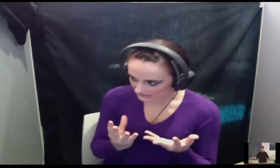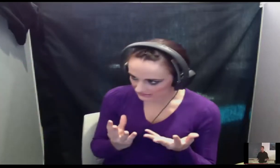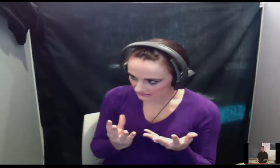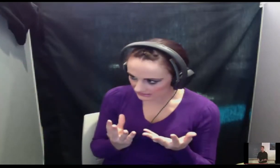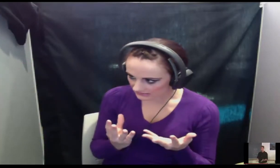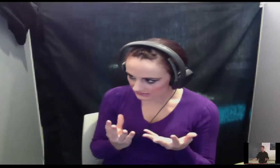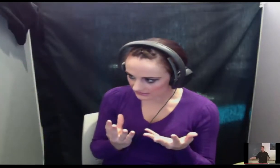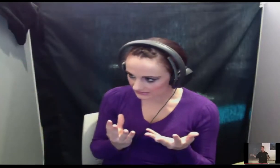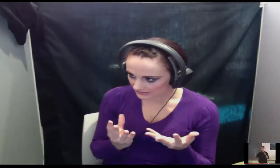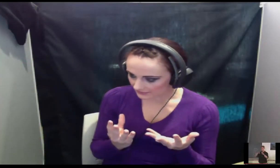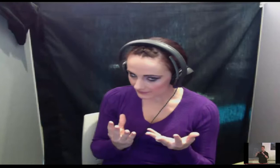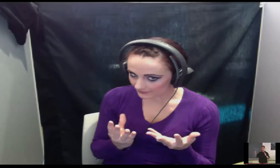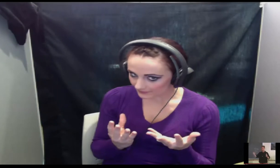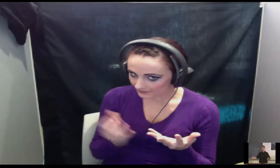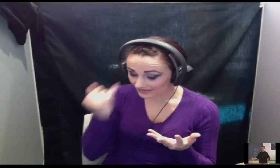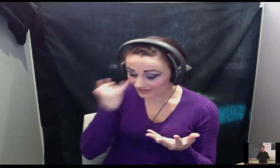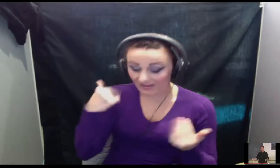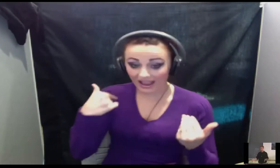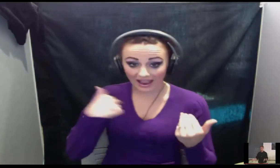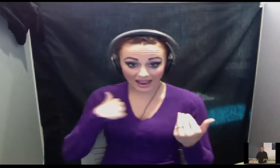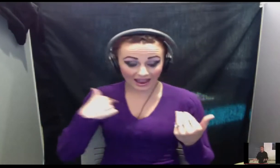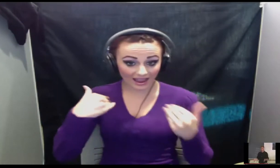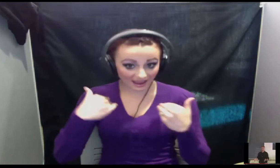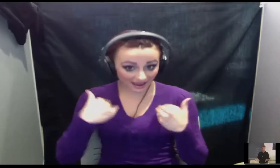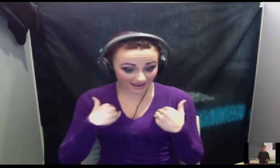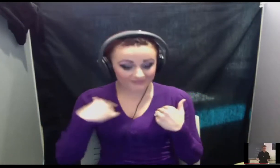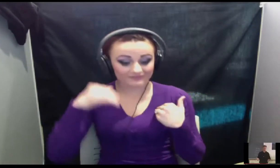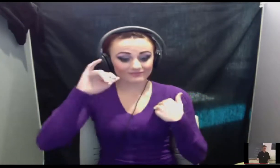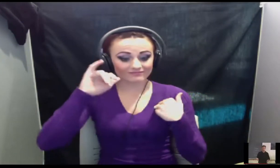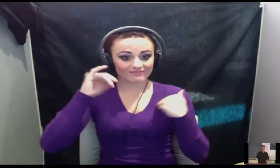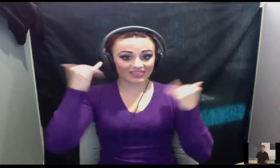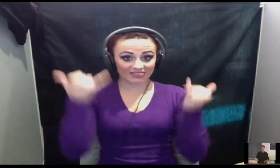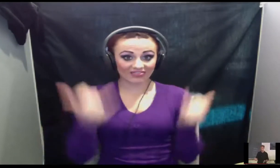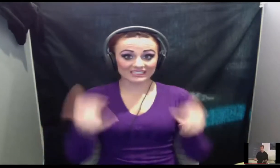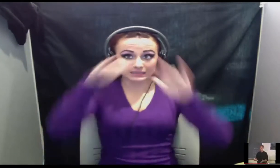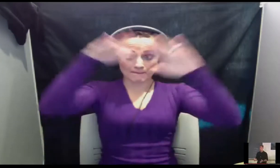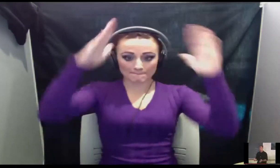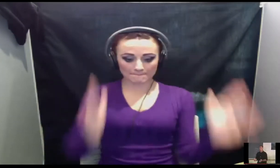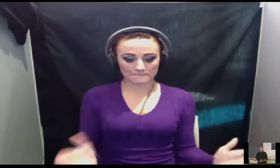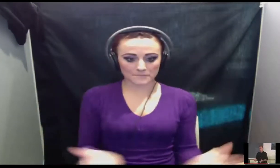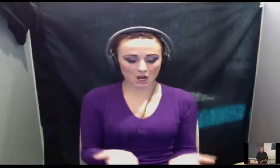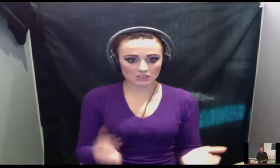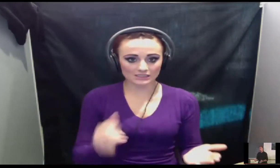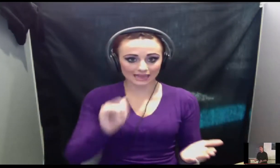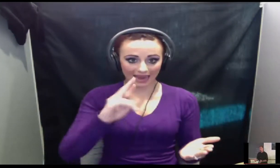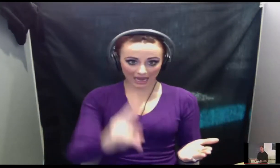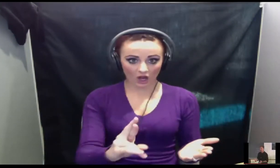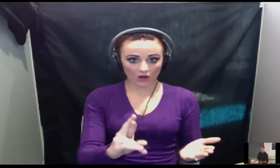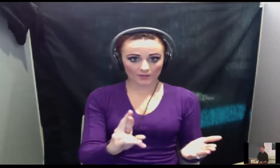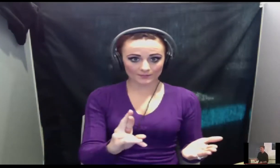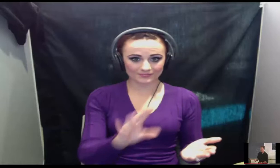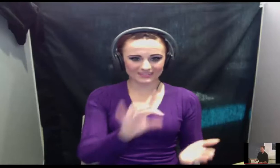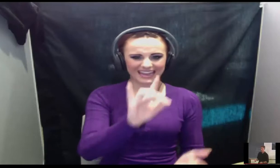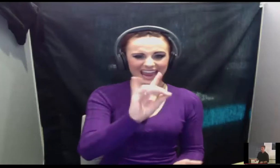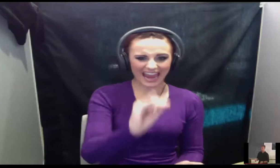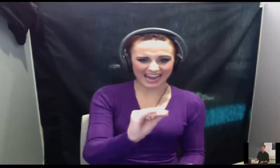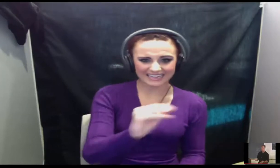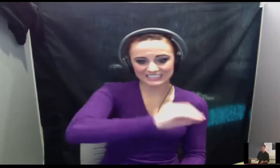it says that if I have this box of air at 80 degrees, it will hold